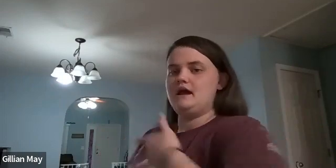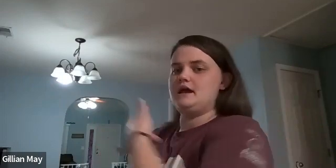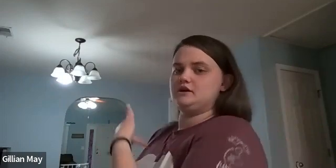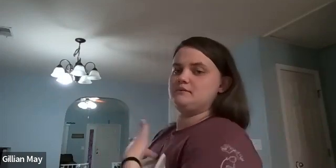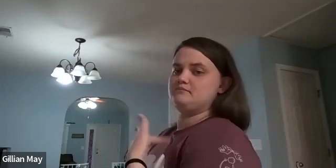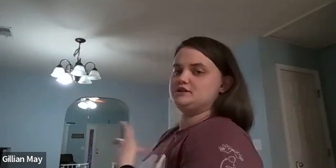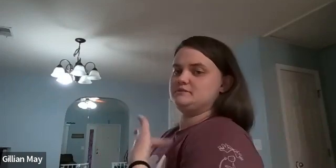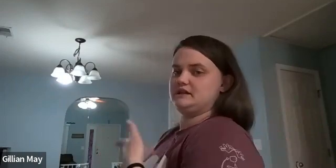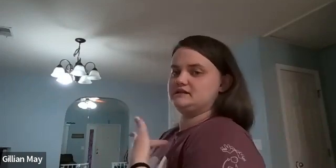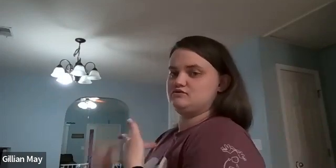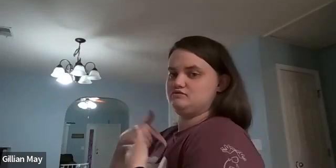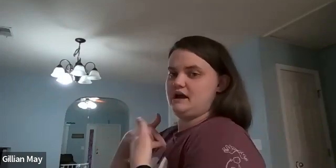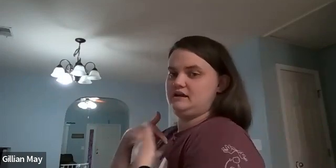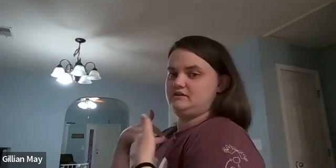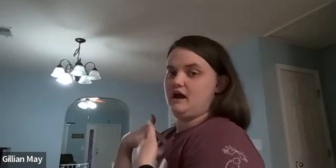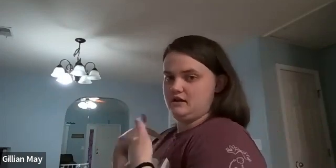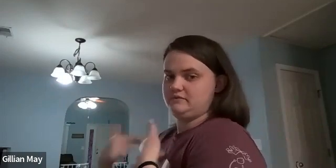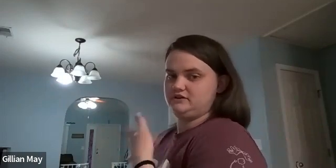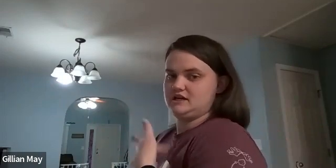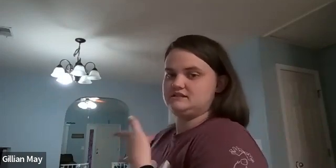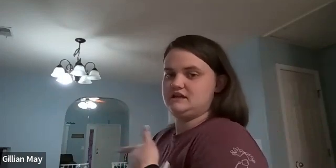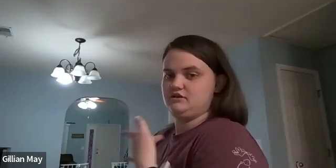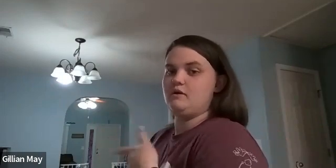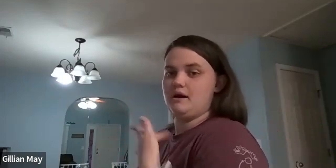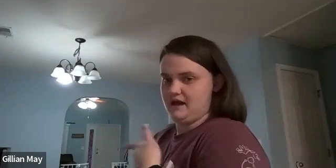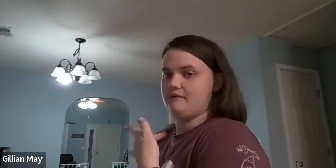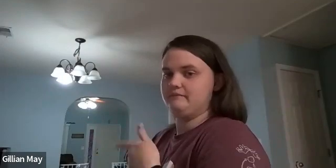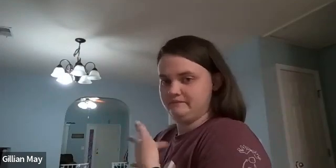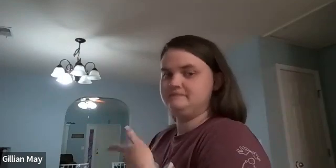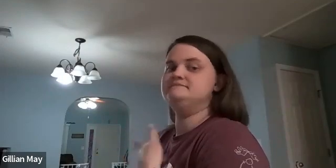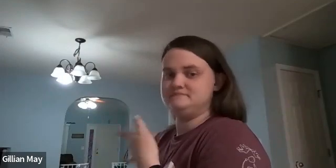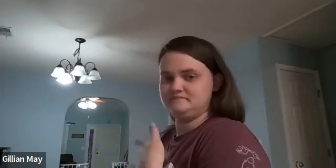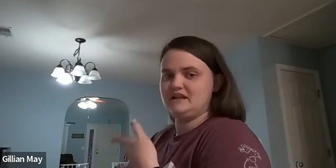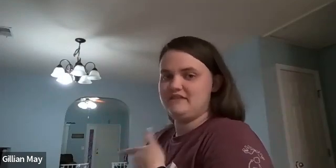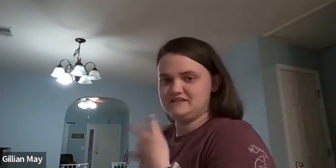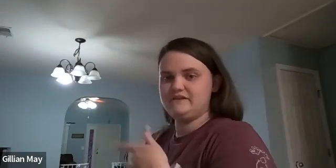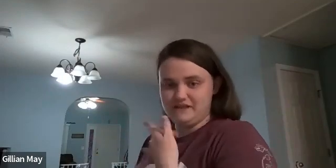and you're gonna brush up against right and yeah, up in your chest and you go up, yeah. And that's feeling.